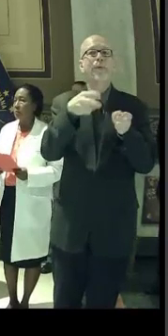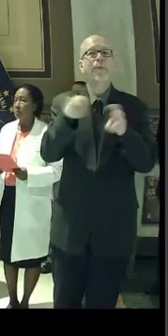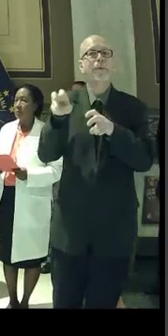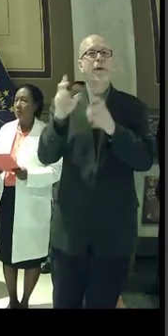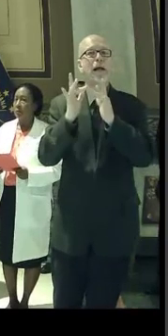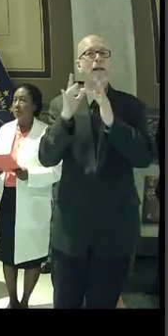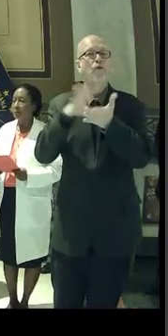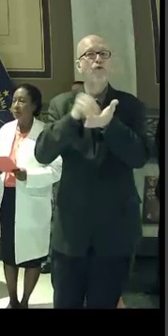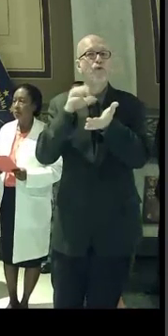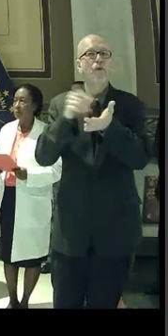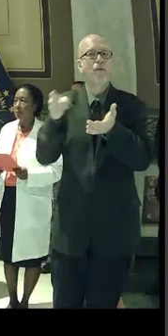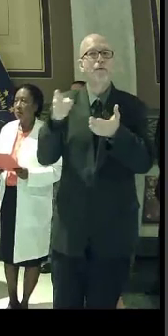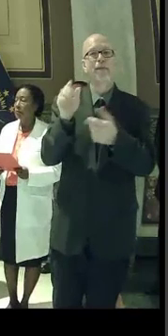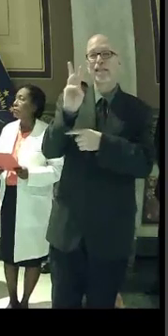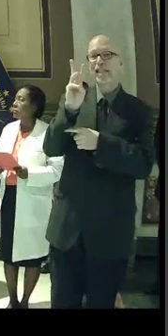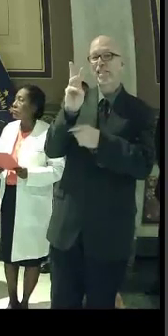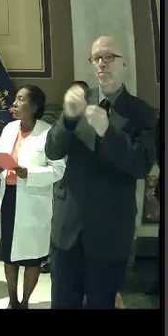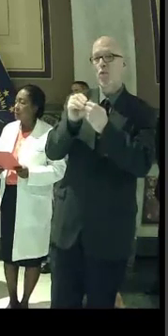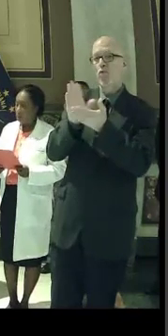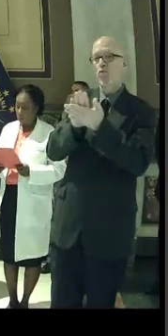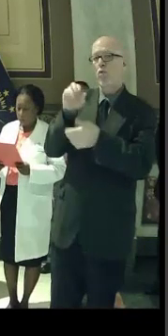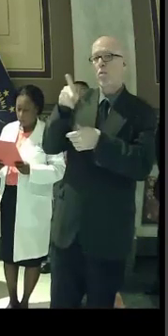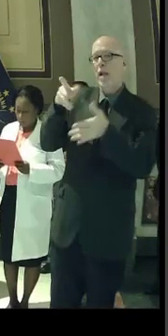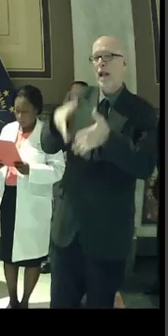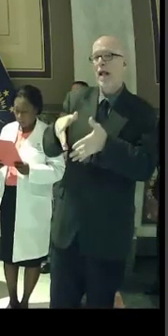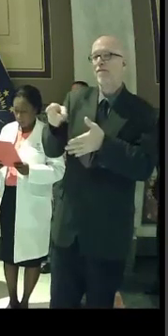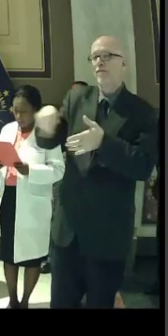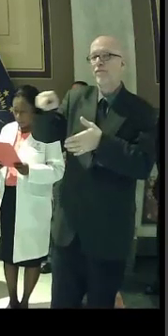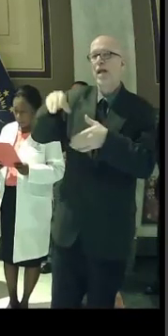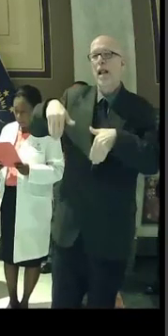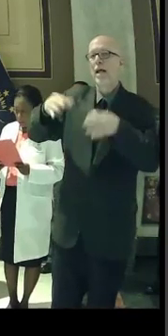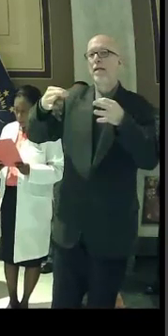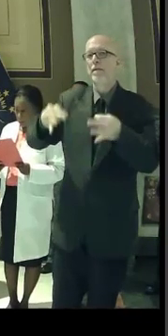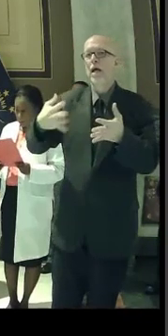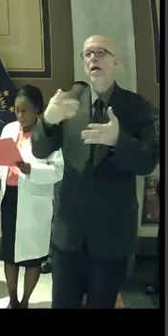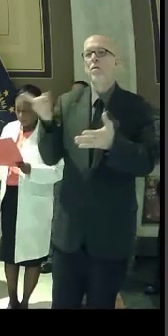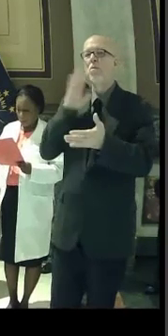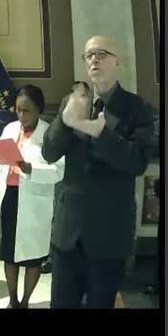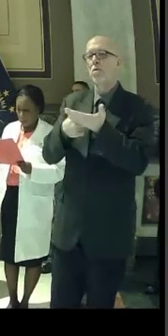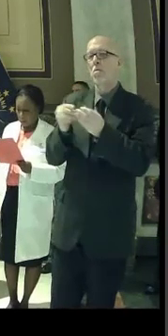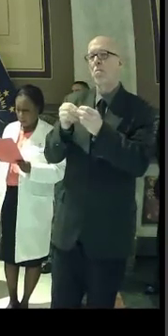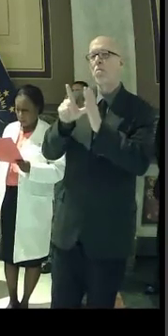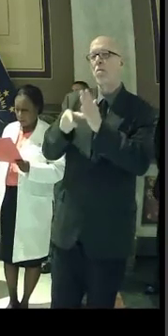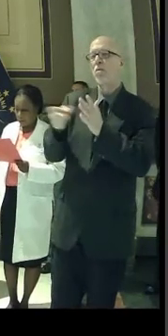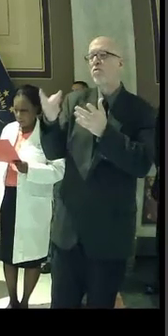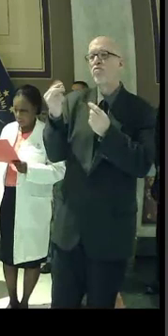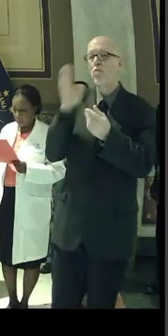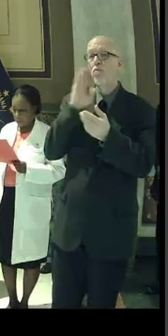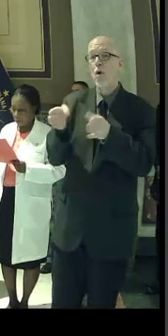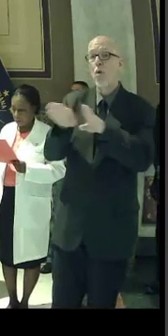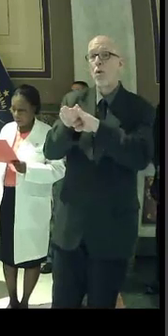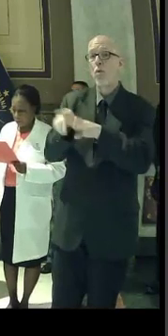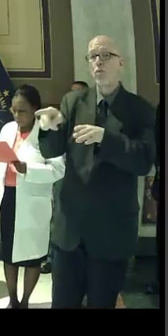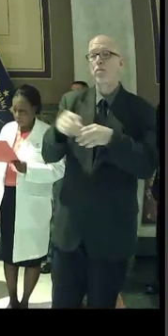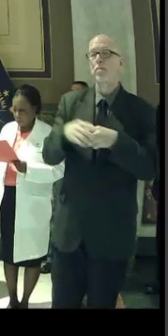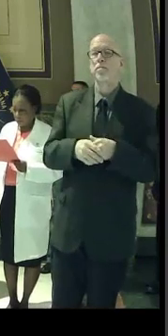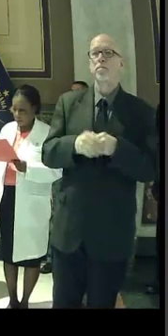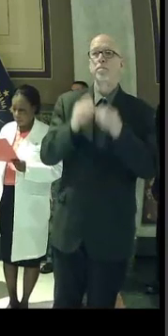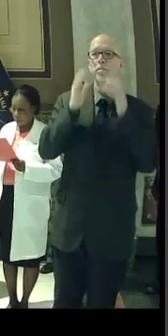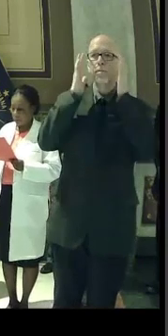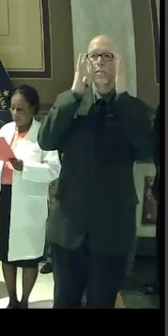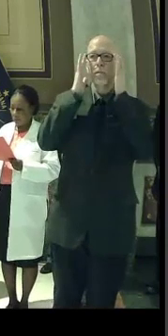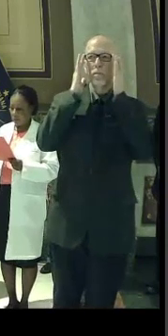got 16 more, and Dr. McCormick, you might speak to that if you would, in terms of being closed down at the moment.